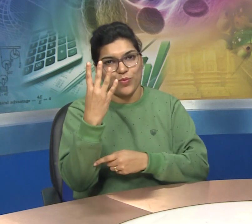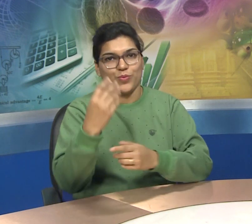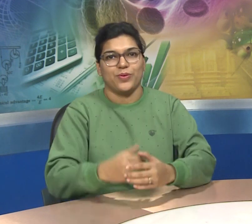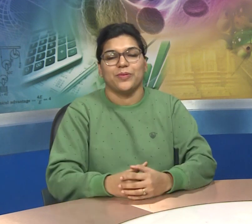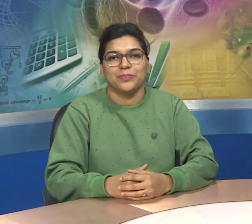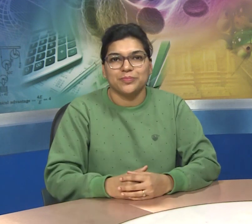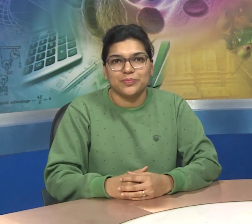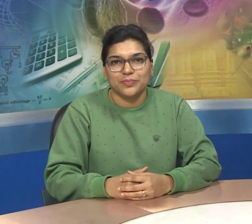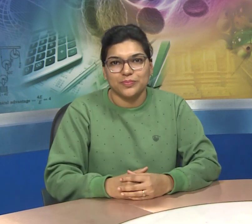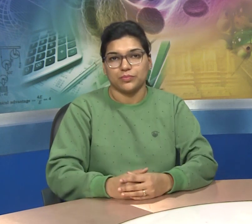Part 4.